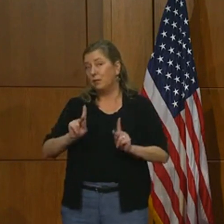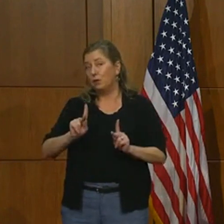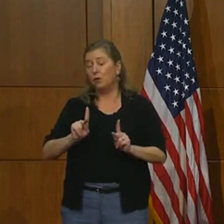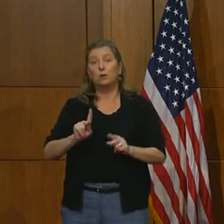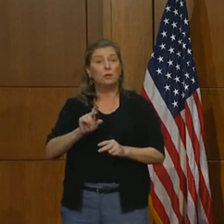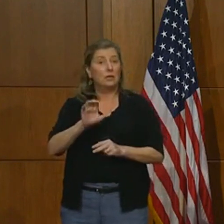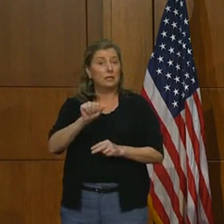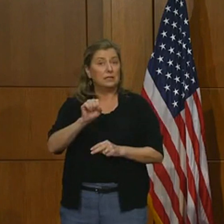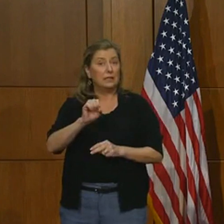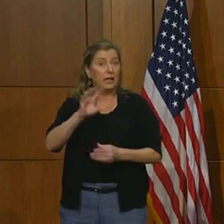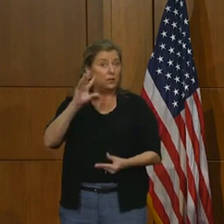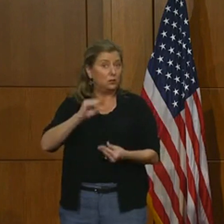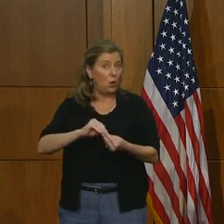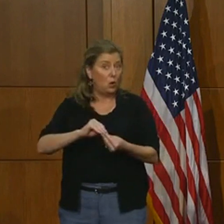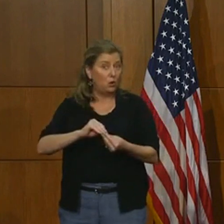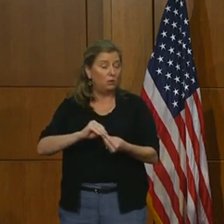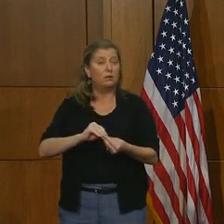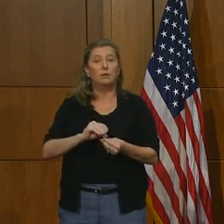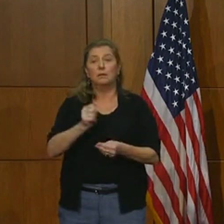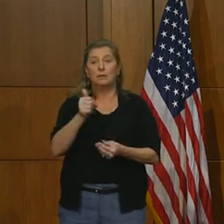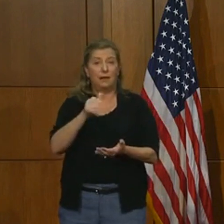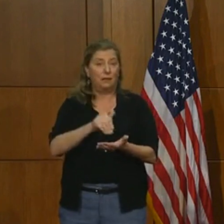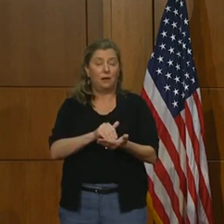the cases stand at